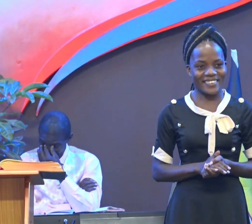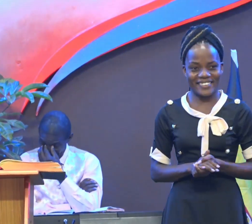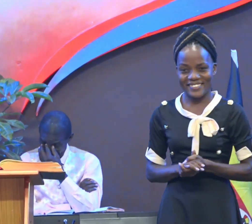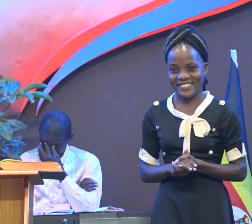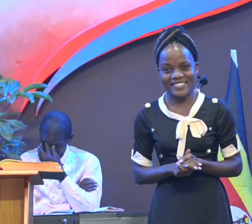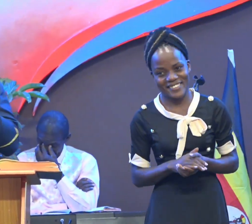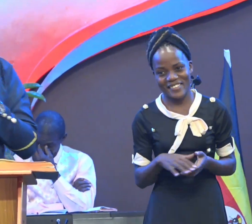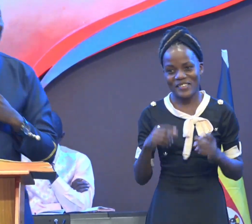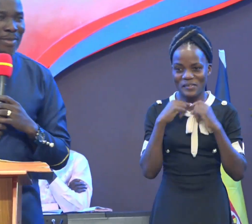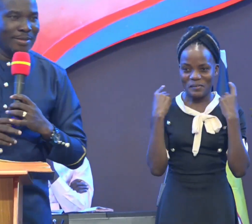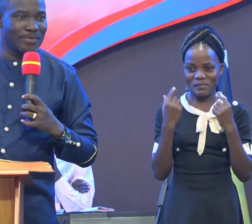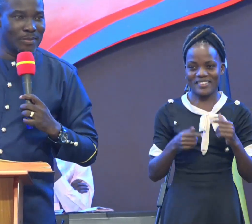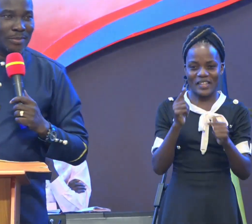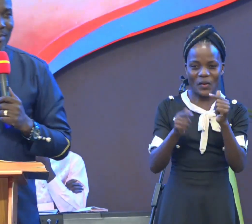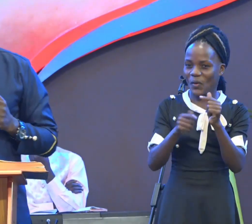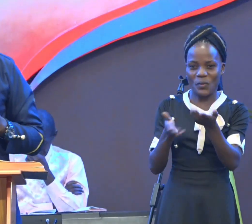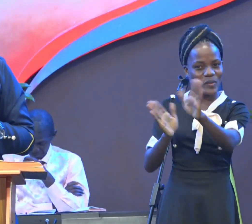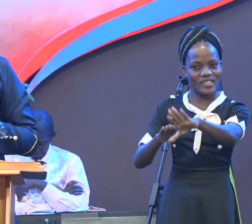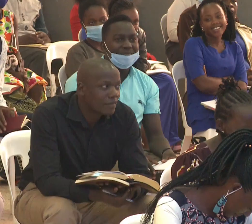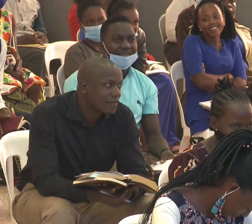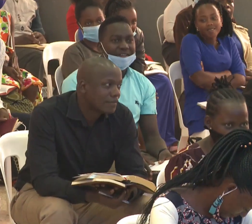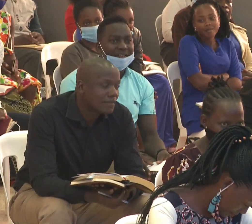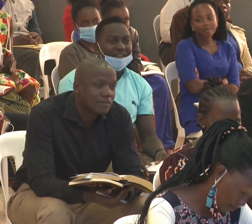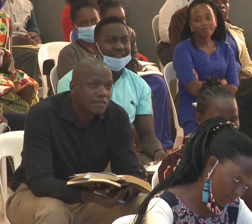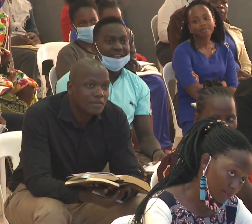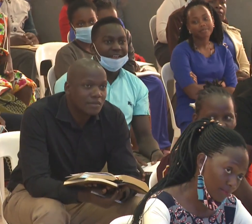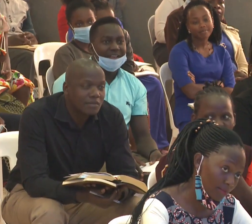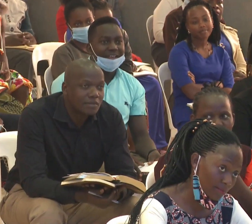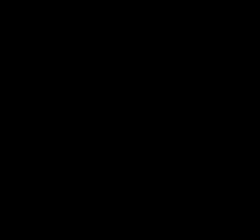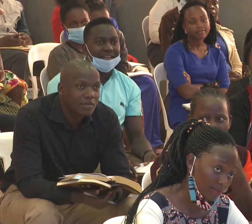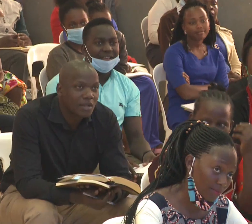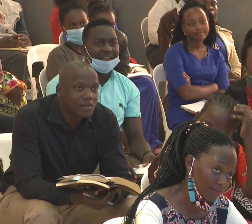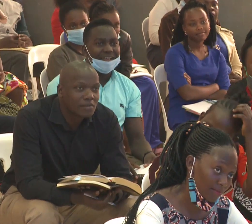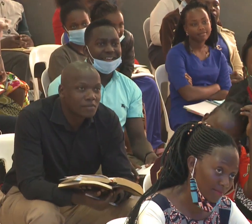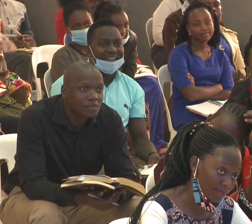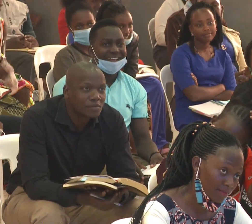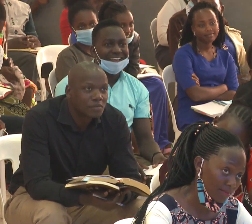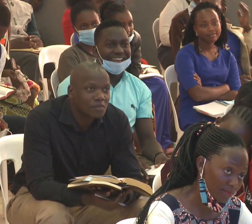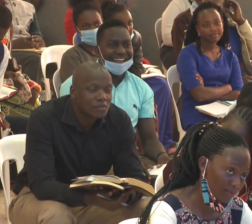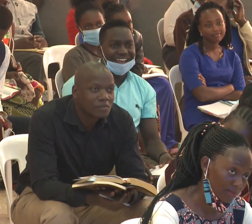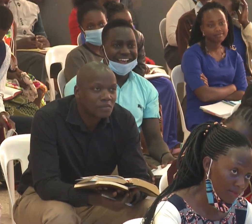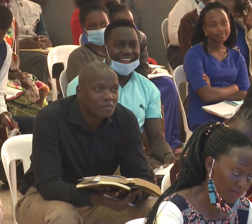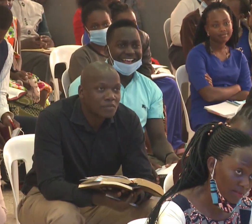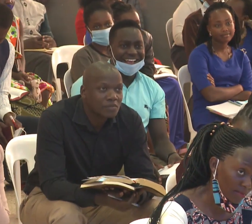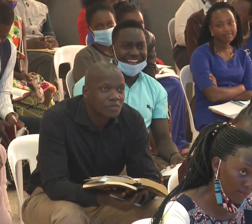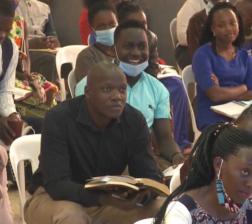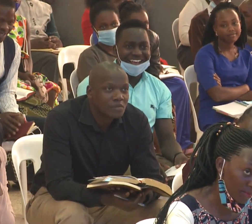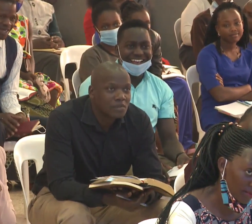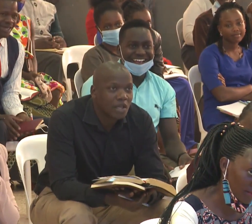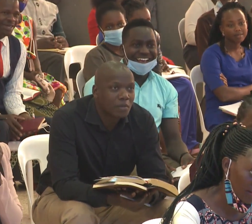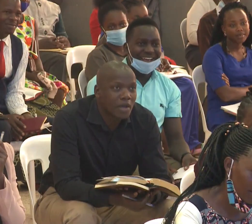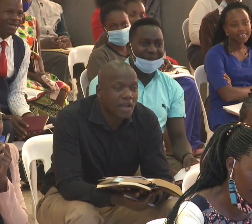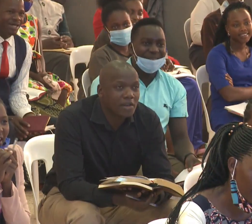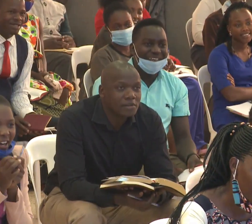Baba Deba Mutwala. They had taken pastor. Mr. Tulomwe Yakasera. Give Mr. Sleep his time. Gamba Mina